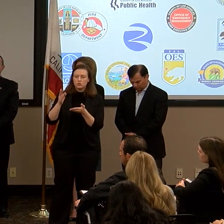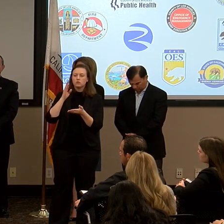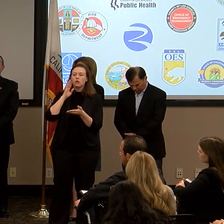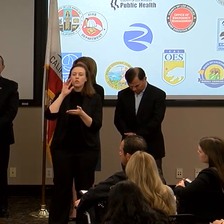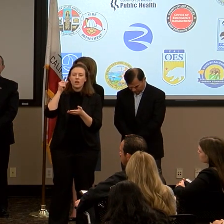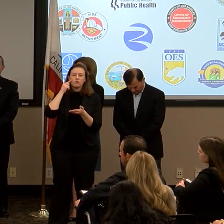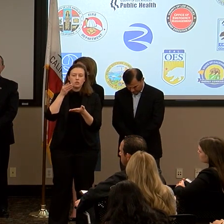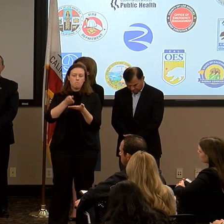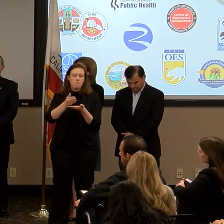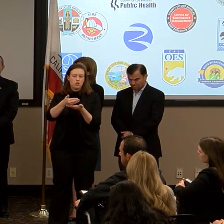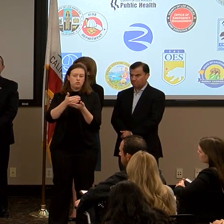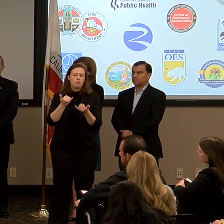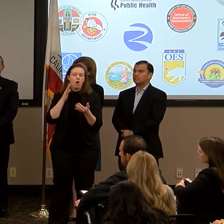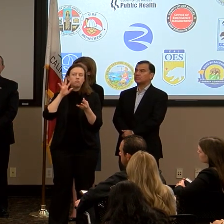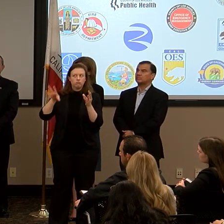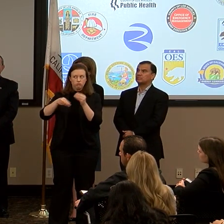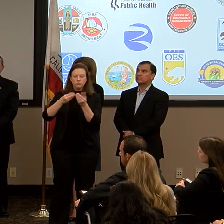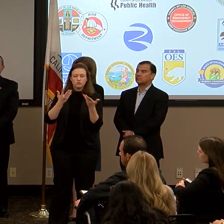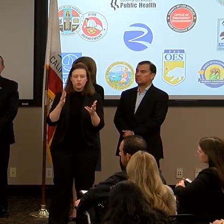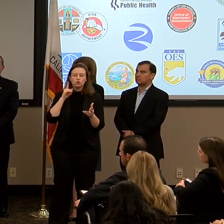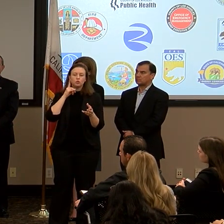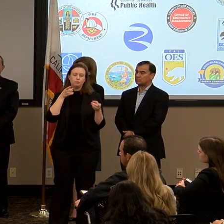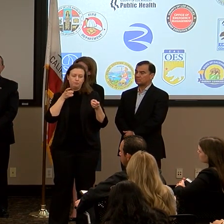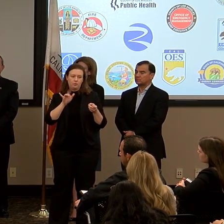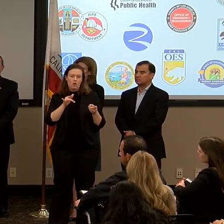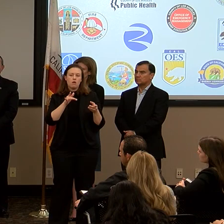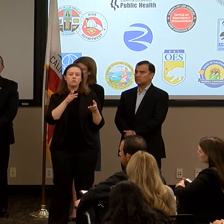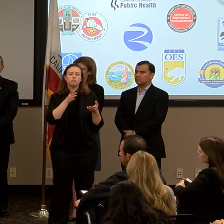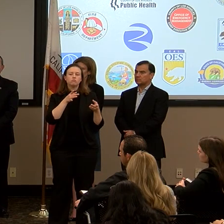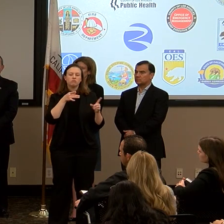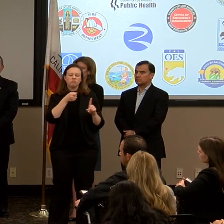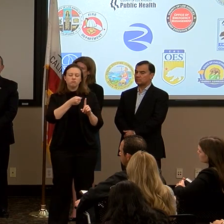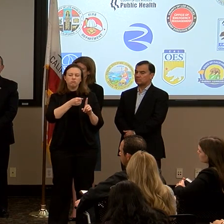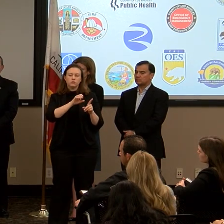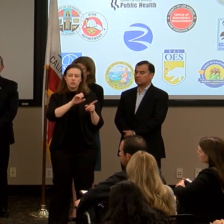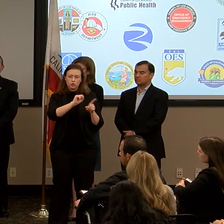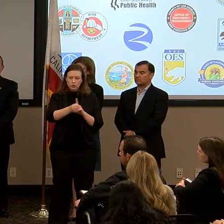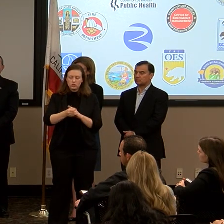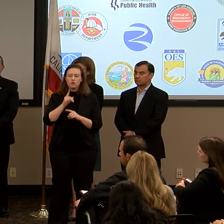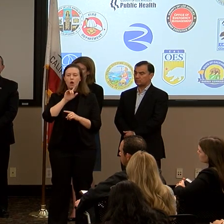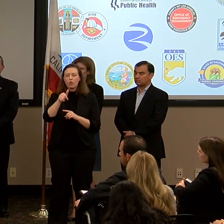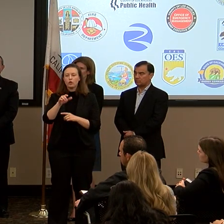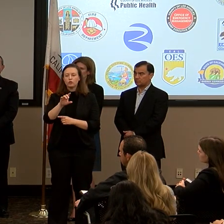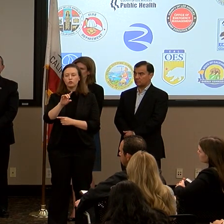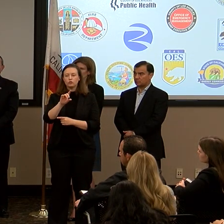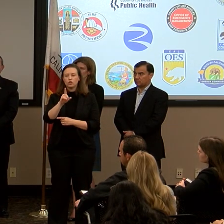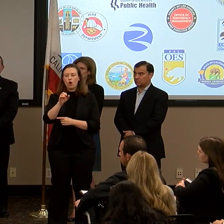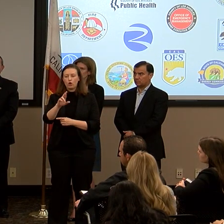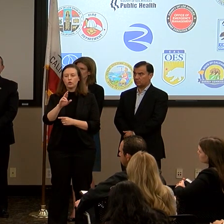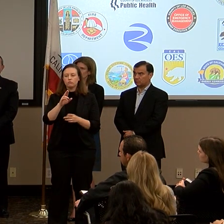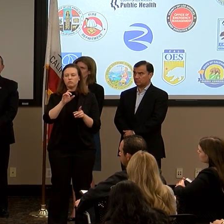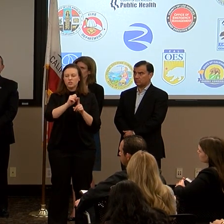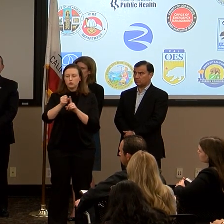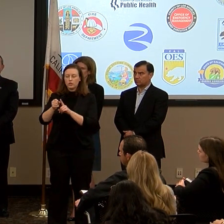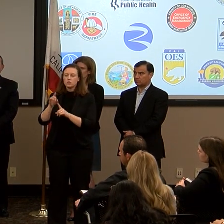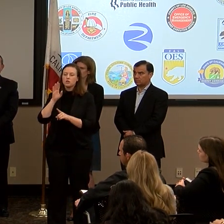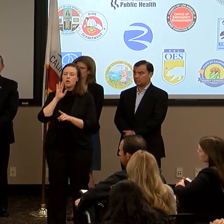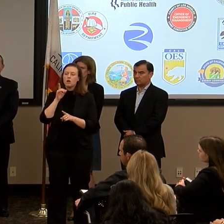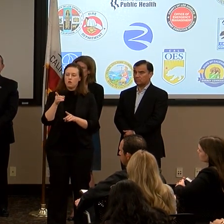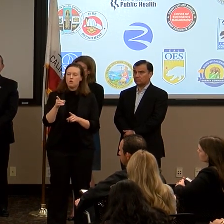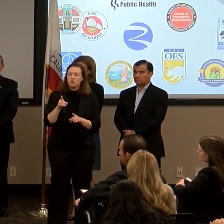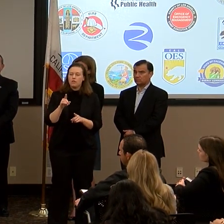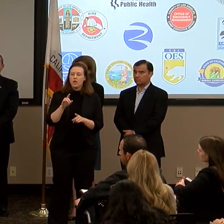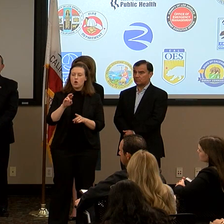governor's budget now to deal with this matter as well as other issues that Dogger's faced. I believe what you're referring to is Dogger's renewal